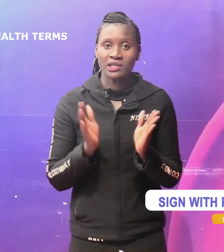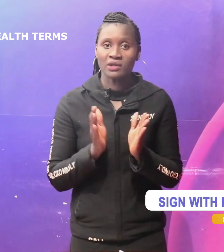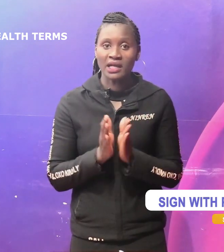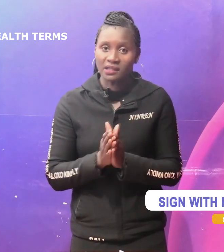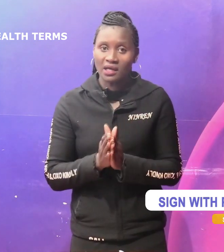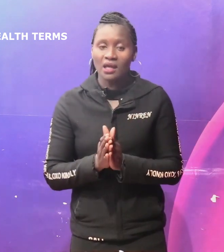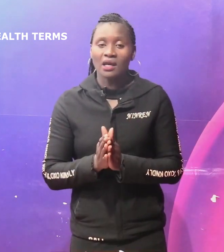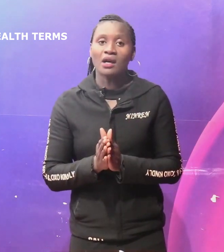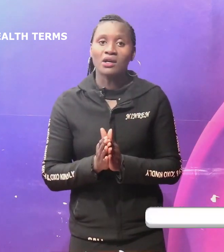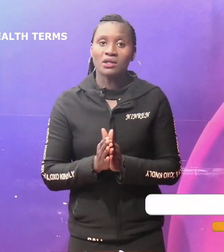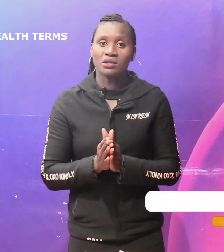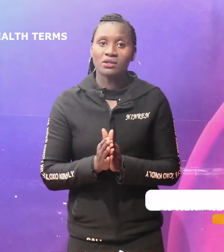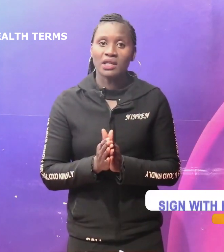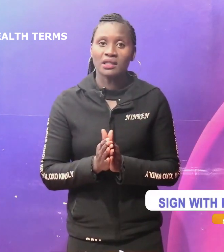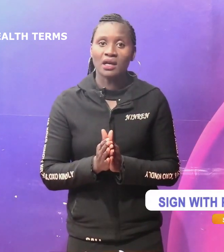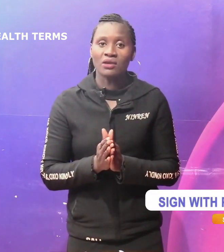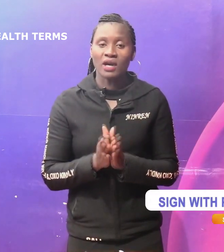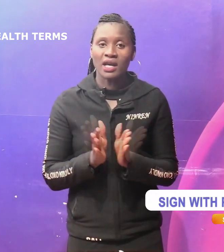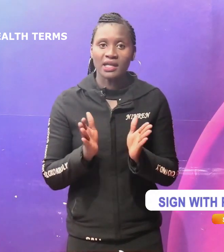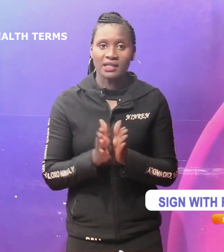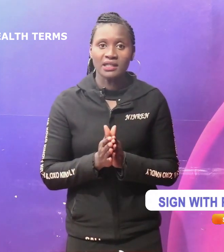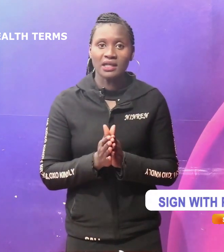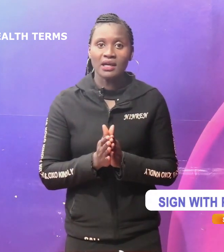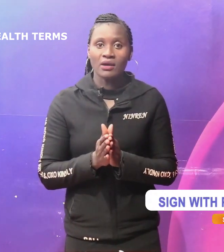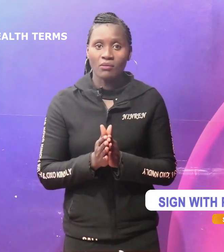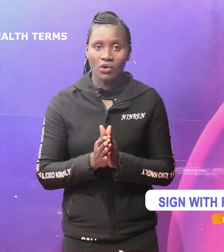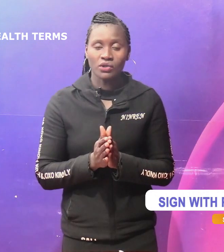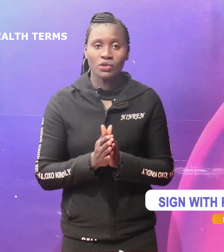articulate so that you can understand more. So